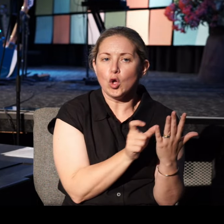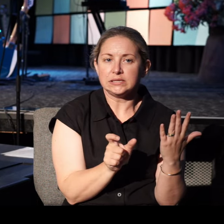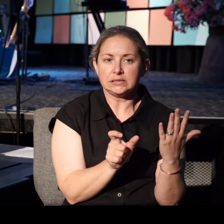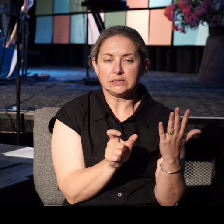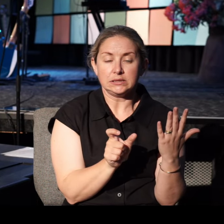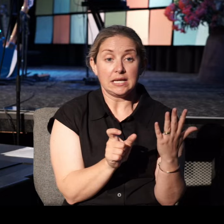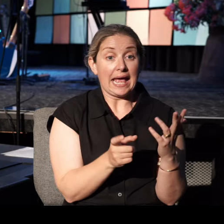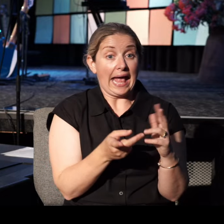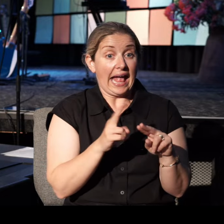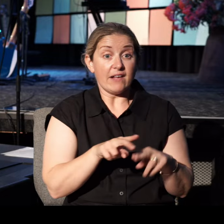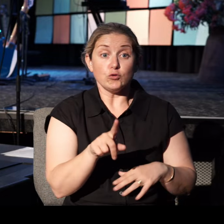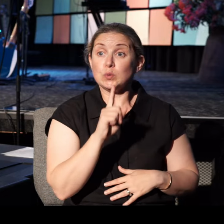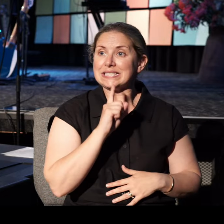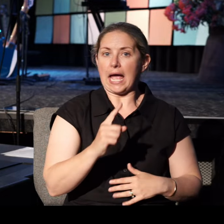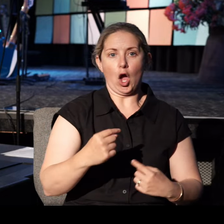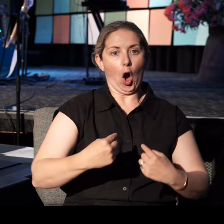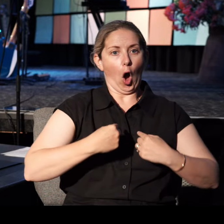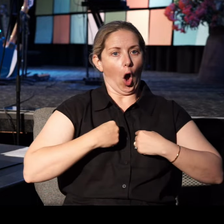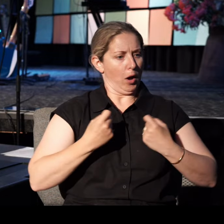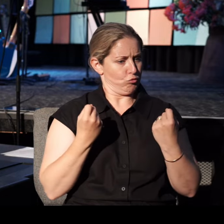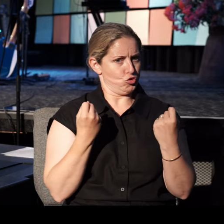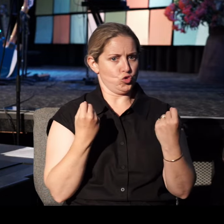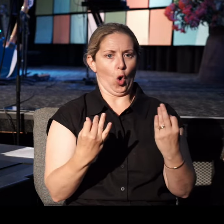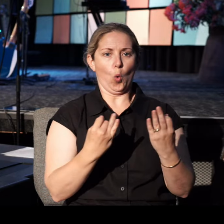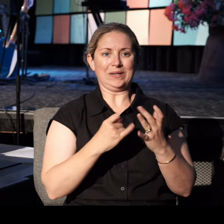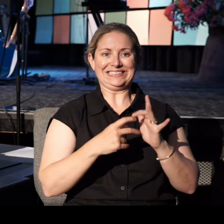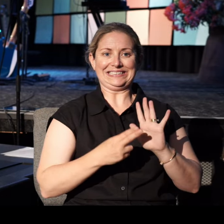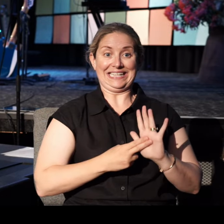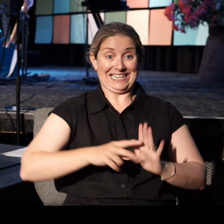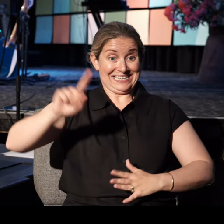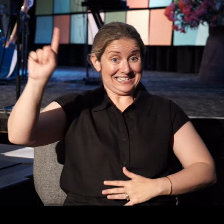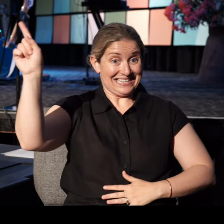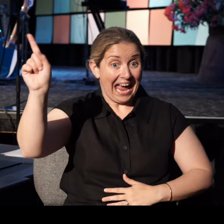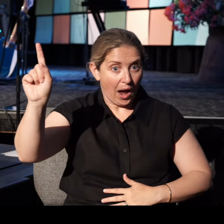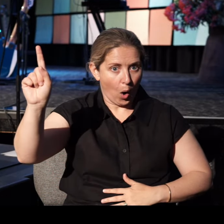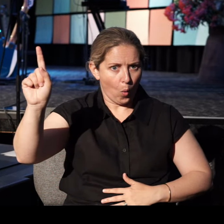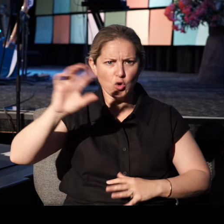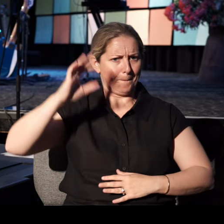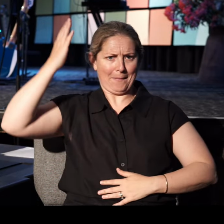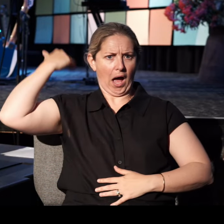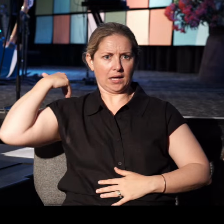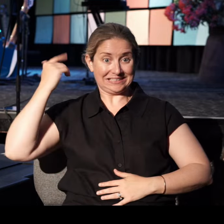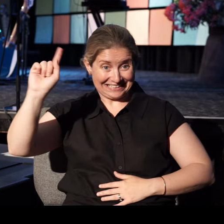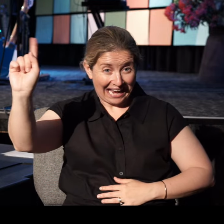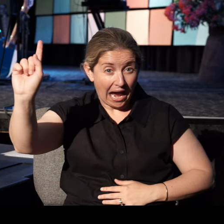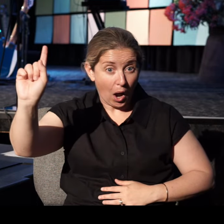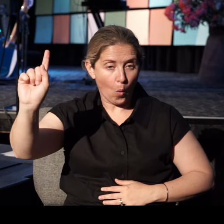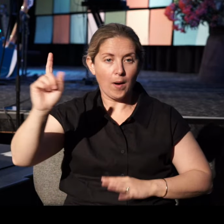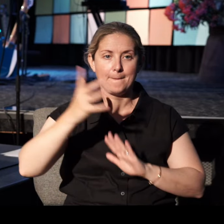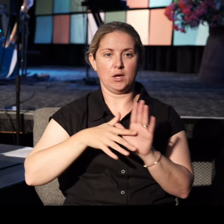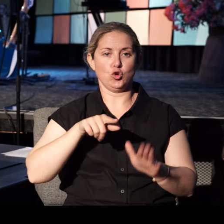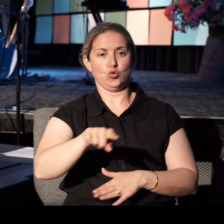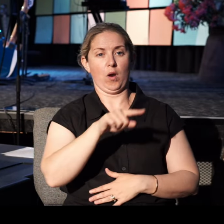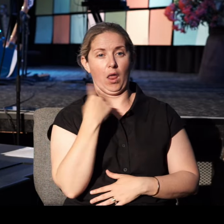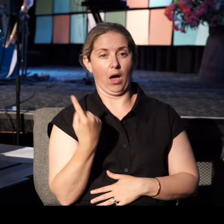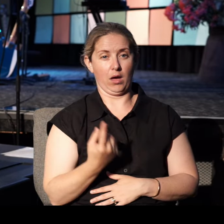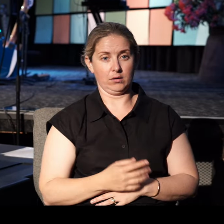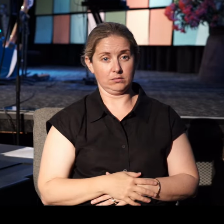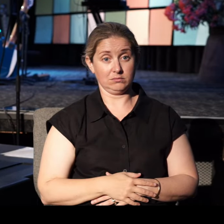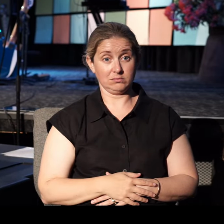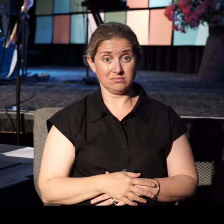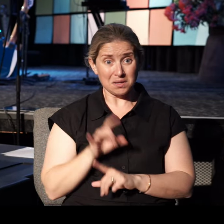It's if we claim presently to be without sin. Him, the author,